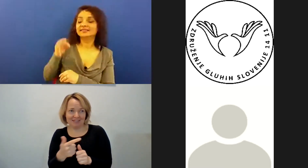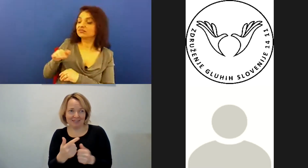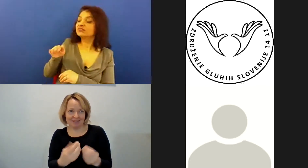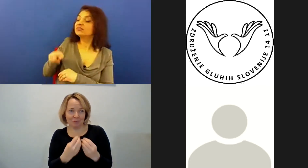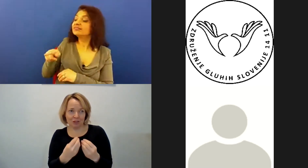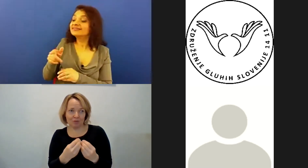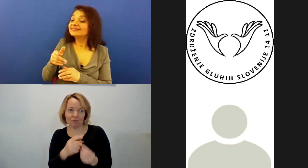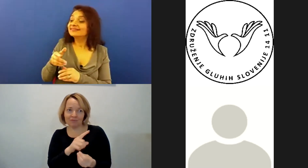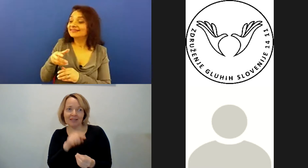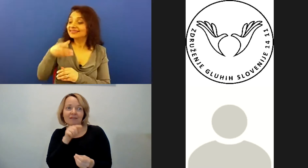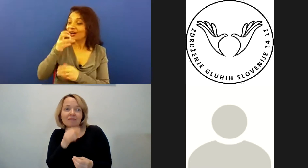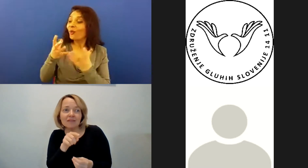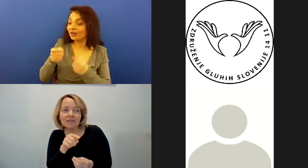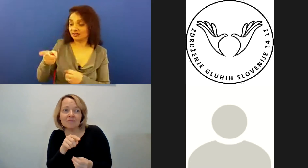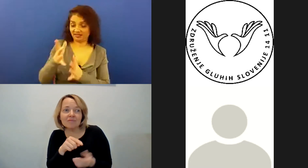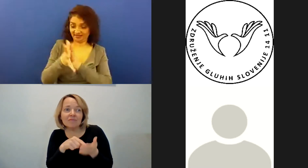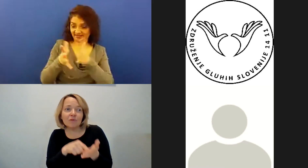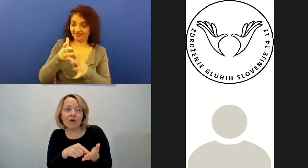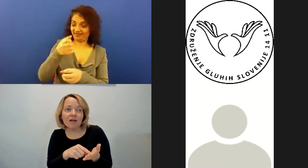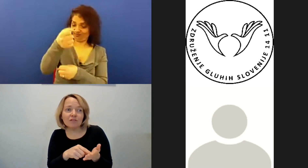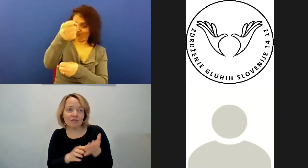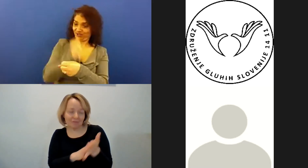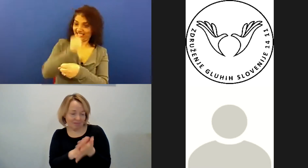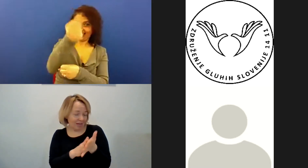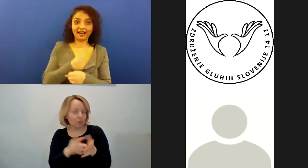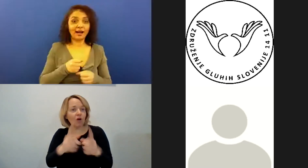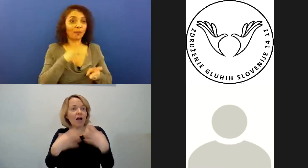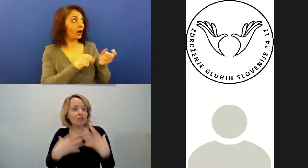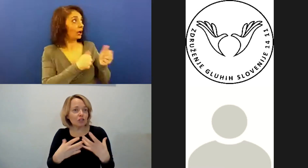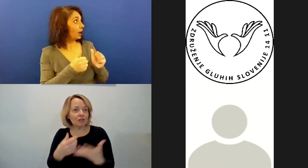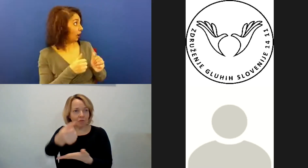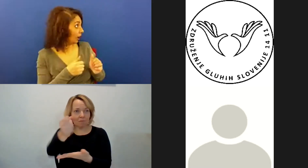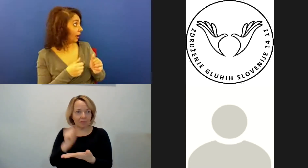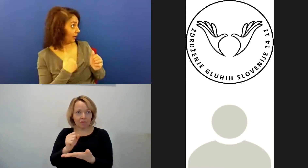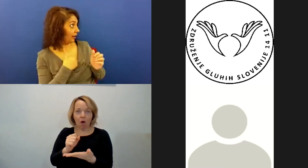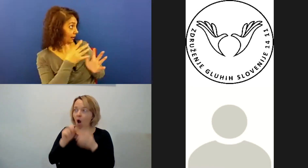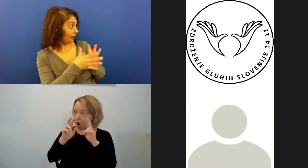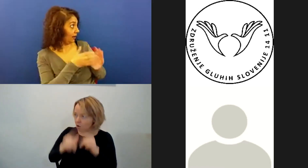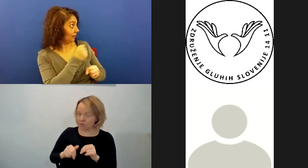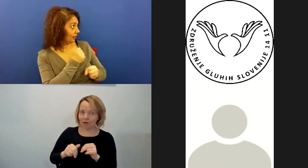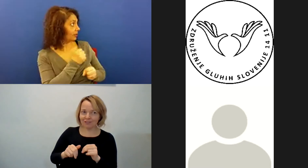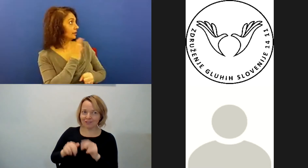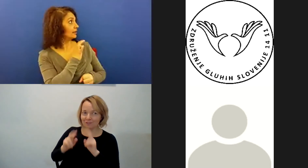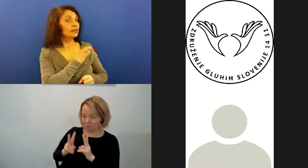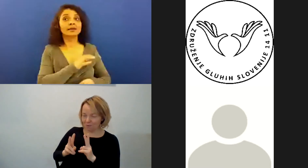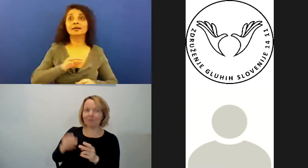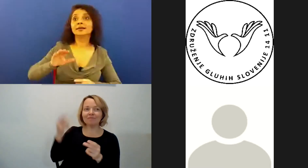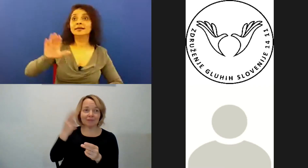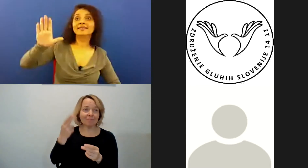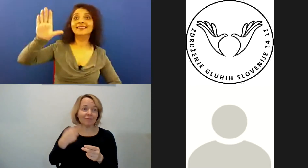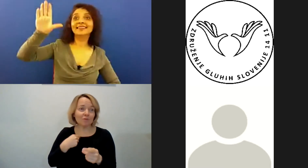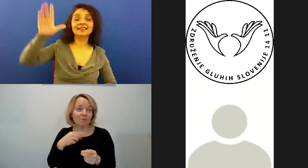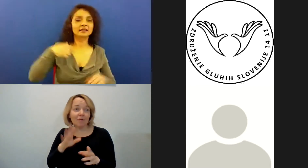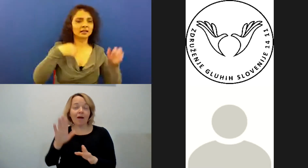her? And my colleague would then teach them some signs. Like, this is the sign for beer.